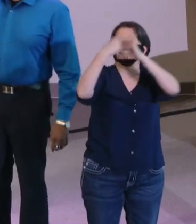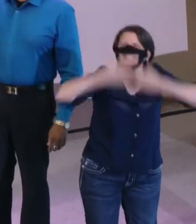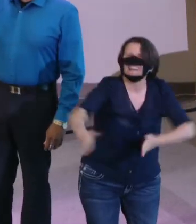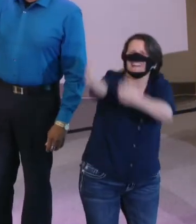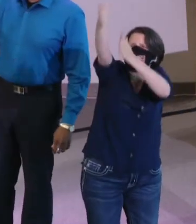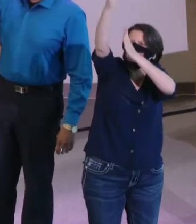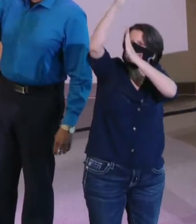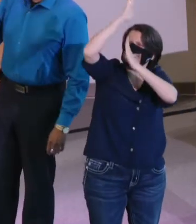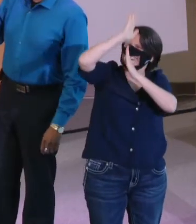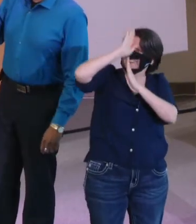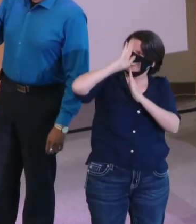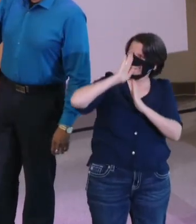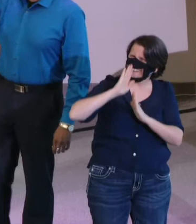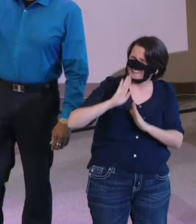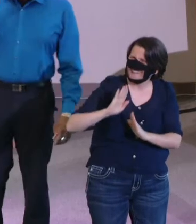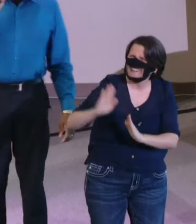for God.